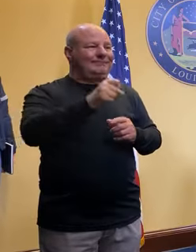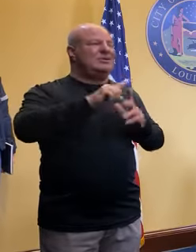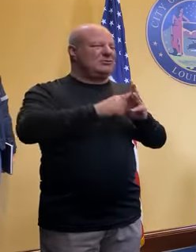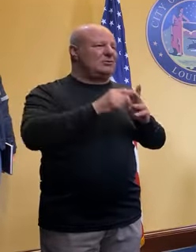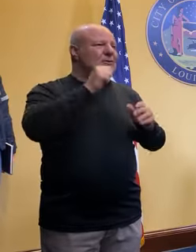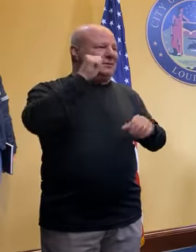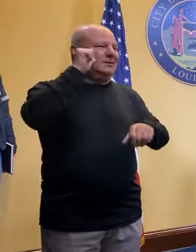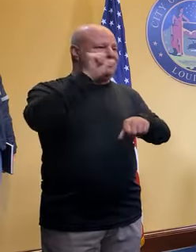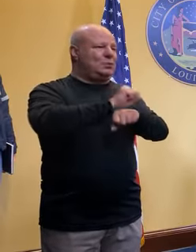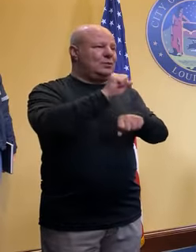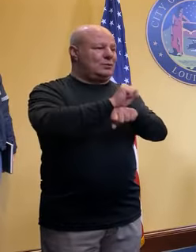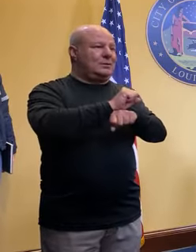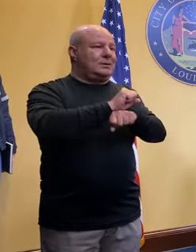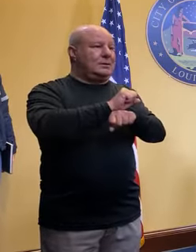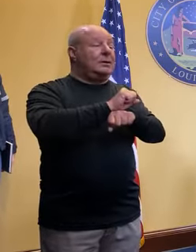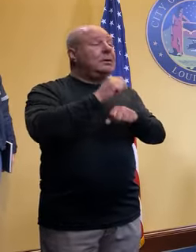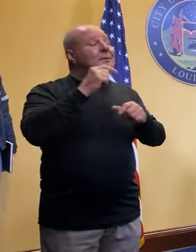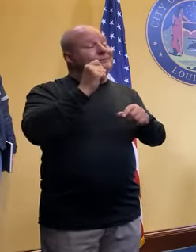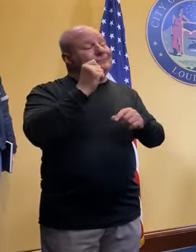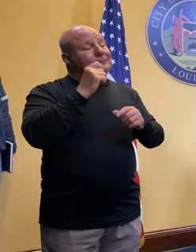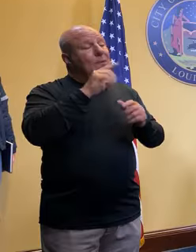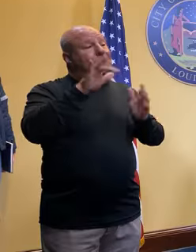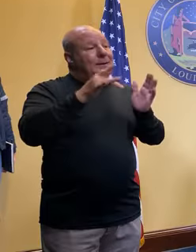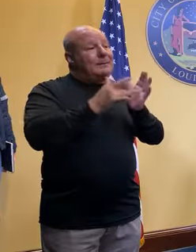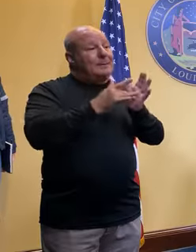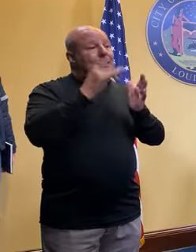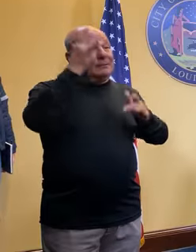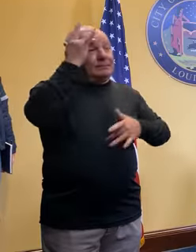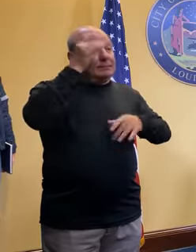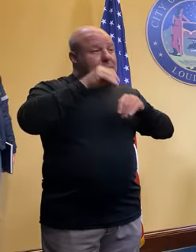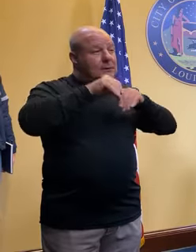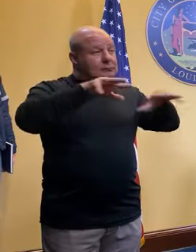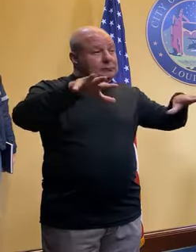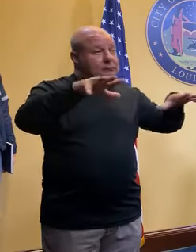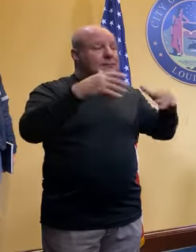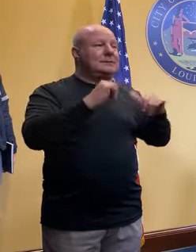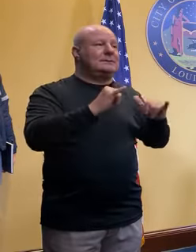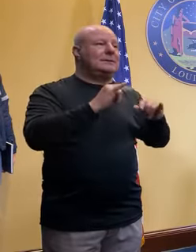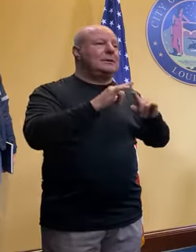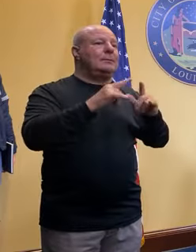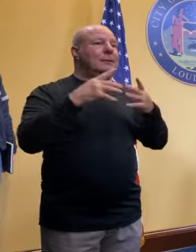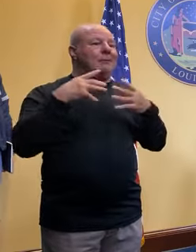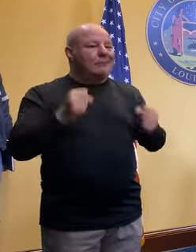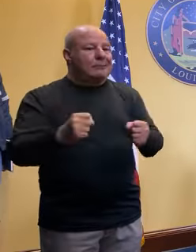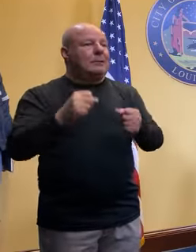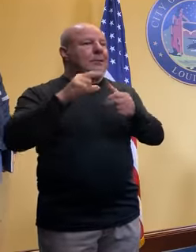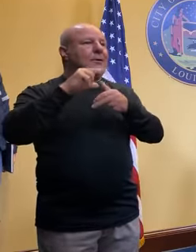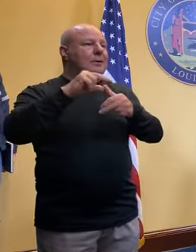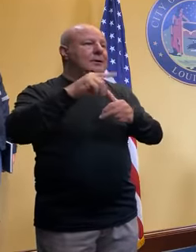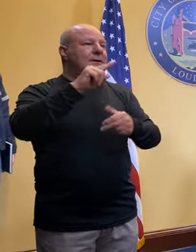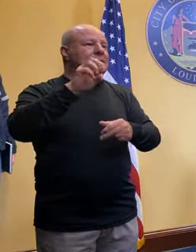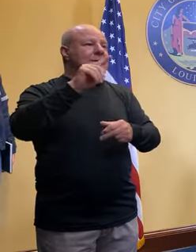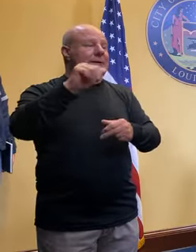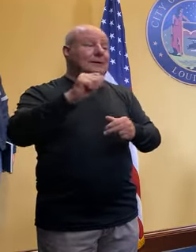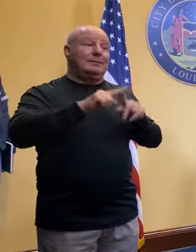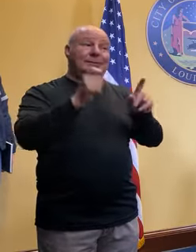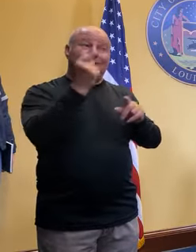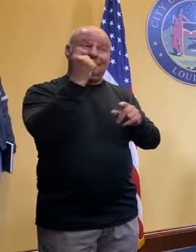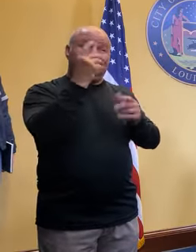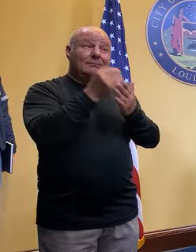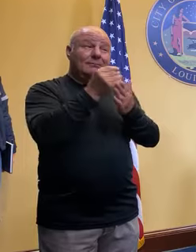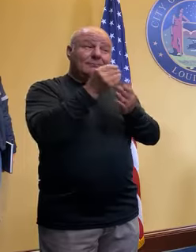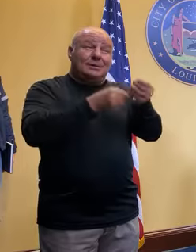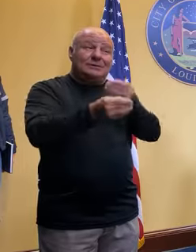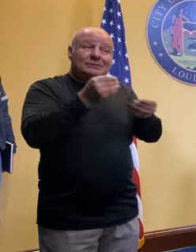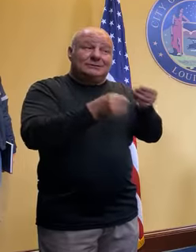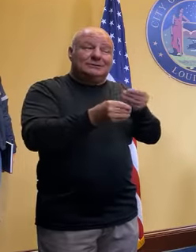Not only are we in the middle of a pandemic, of course, the recovery of Hurricane Zeta, but budget implications,